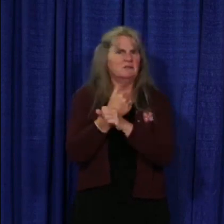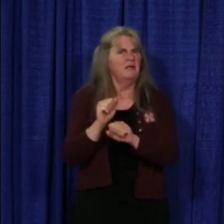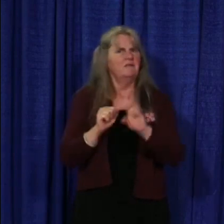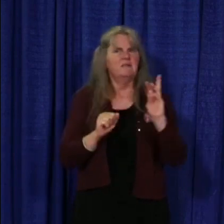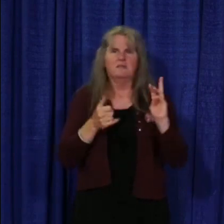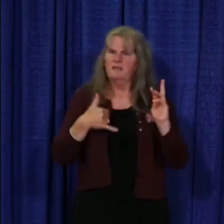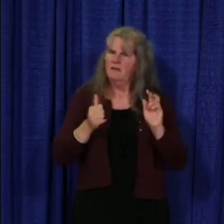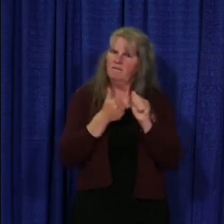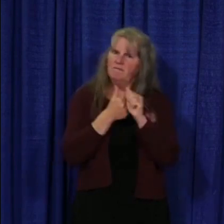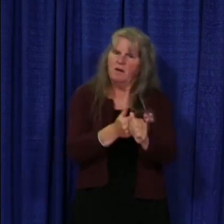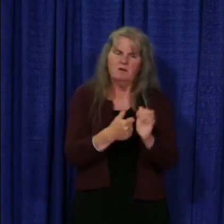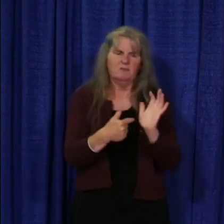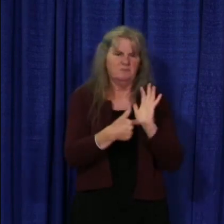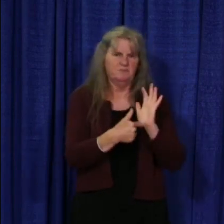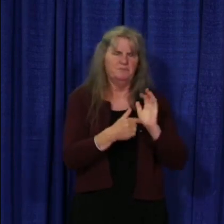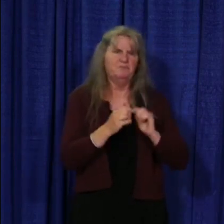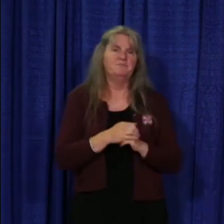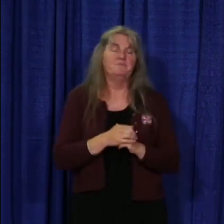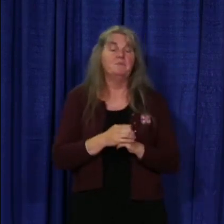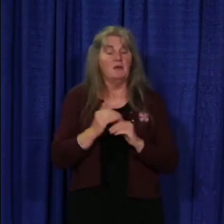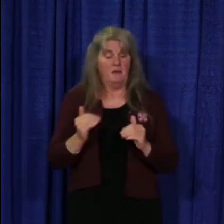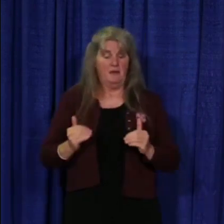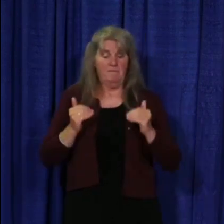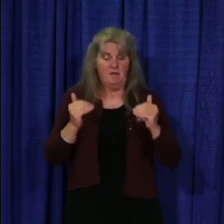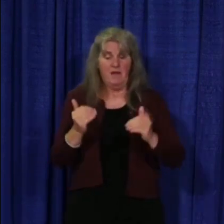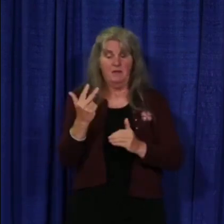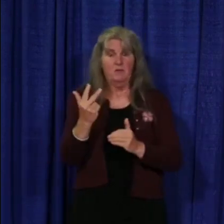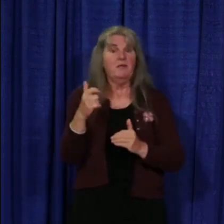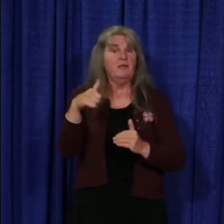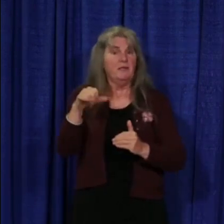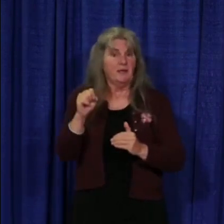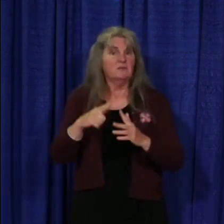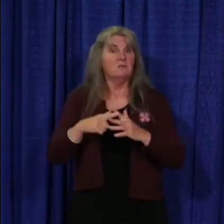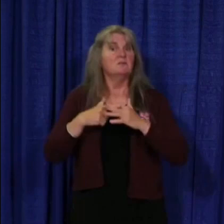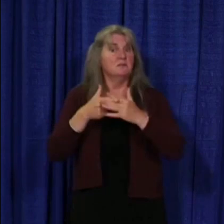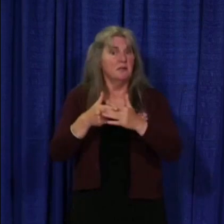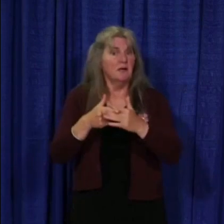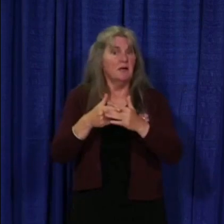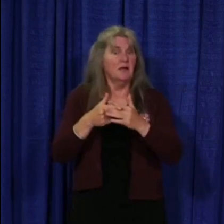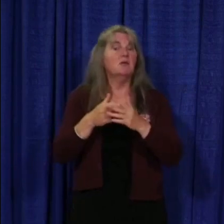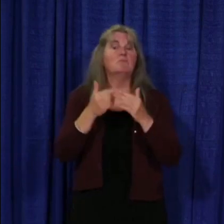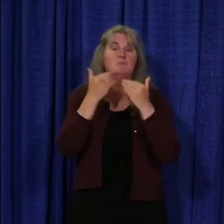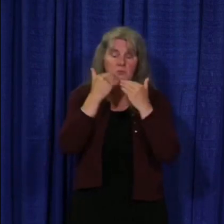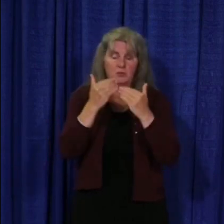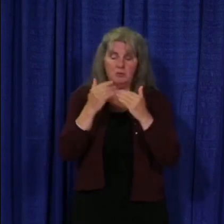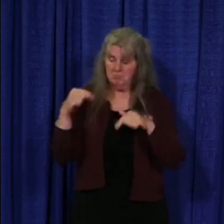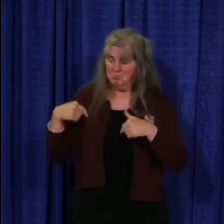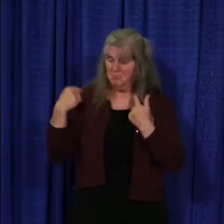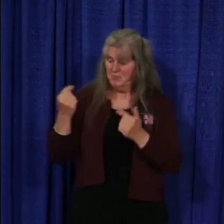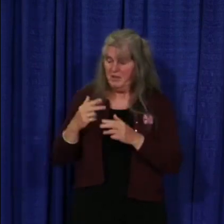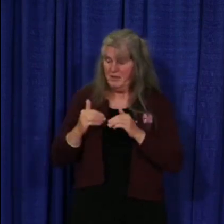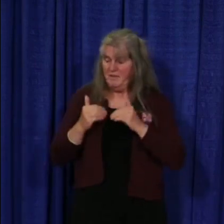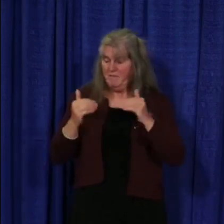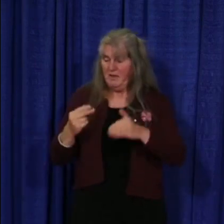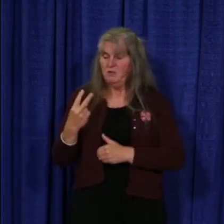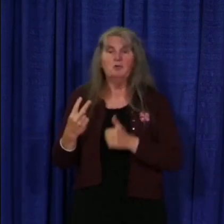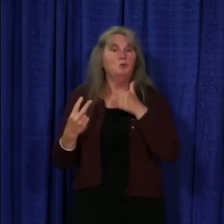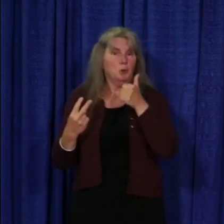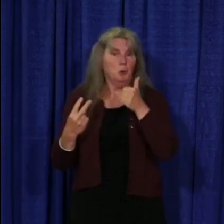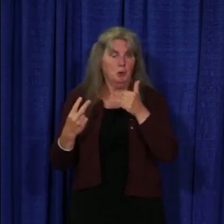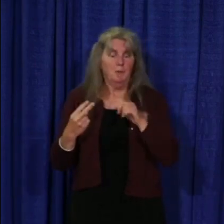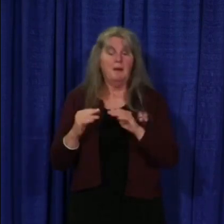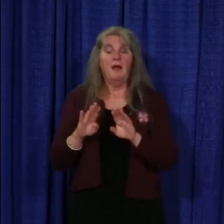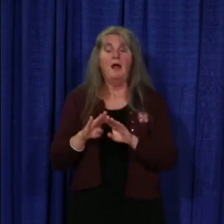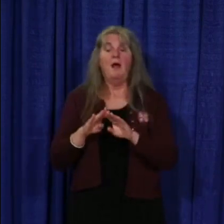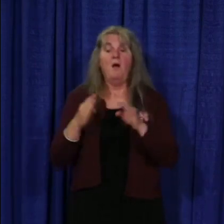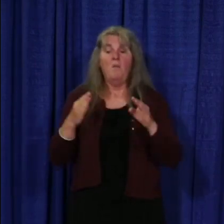So although we are going ahead with Phase 3, given how well we've been doing in the current phase, Phase 3 will start